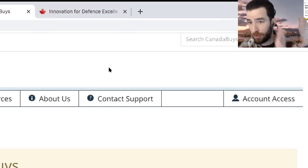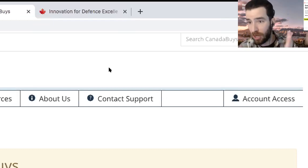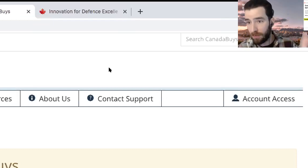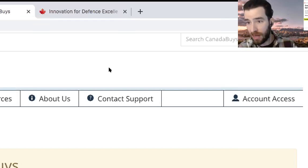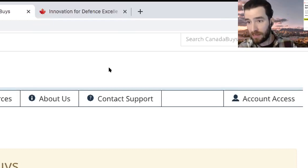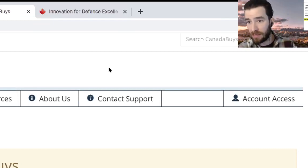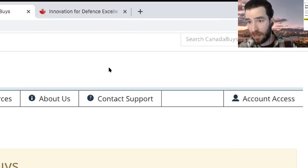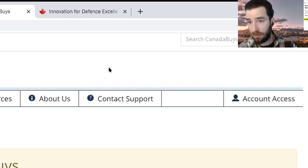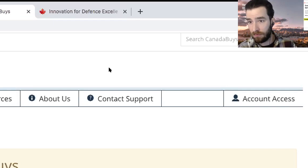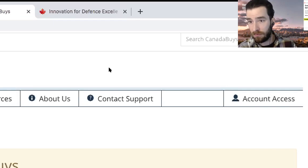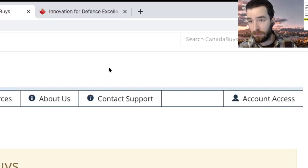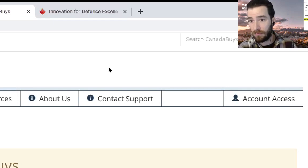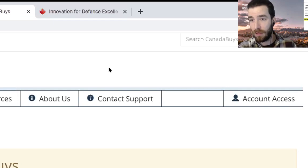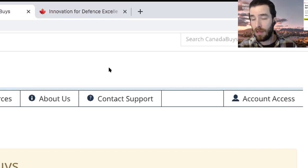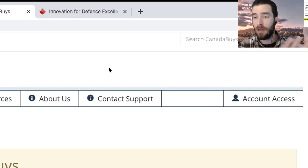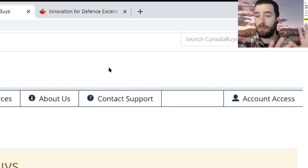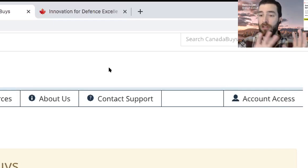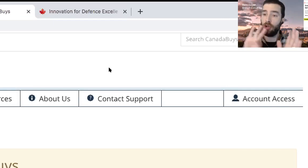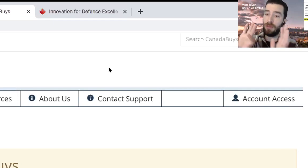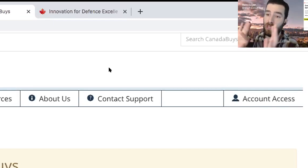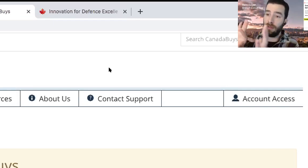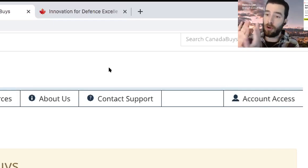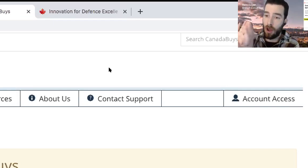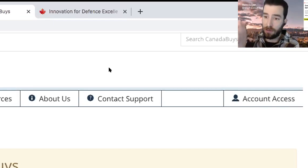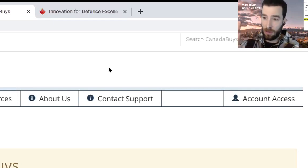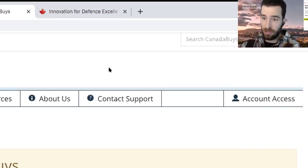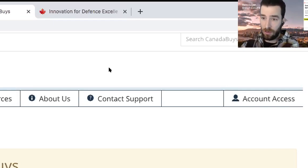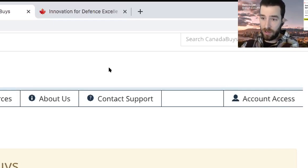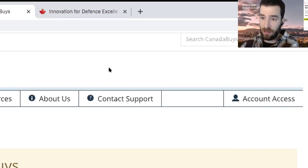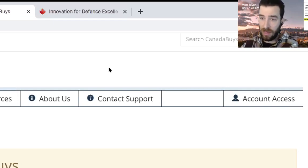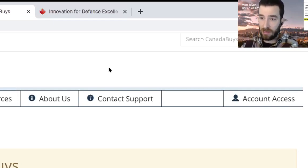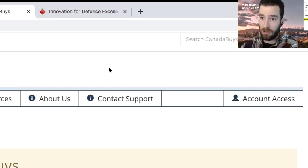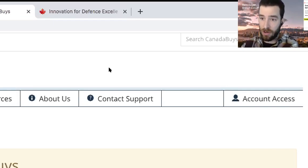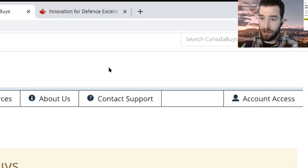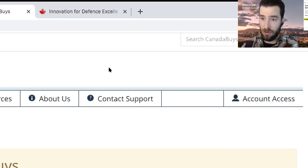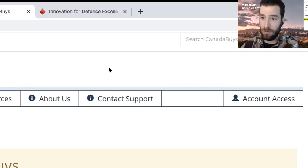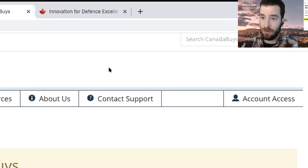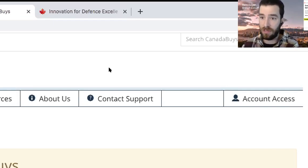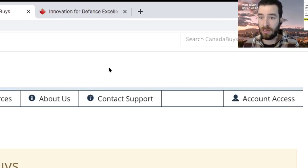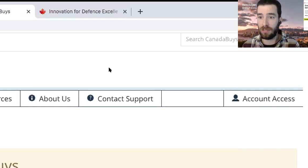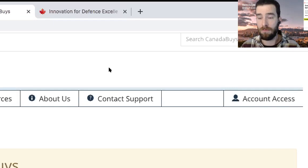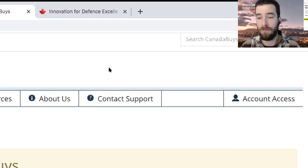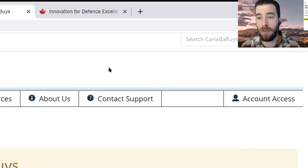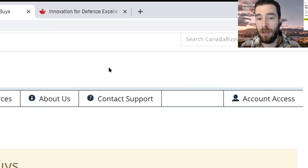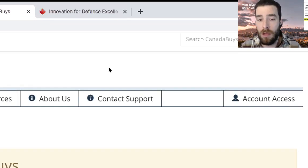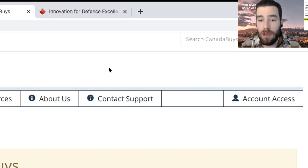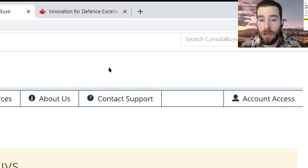will still be on buy and sell, but it could be cross-posted with a link to our new